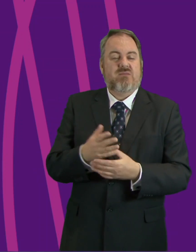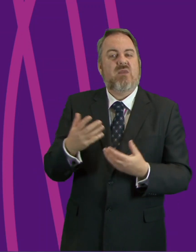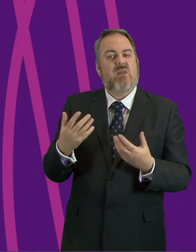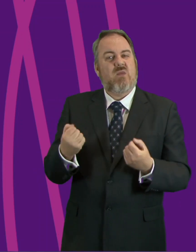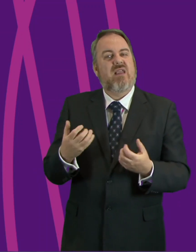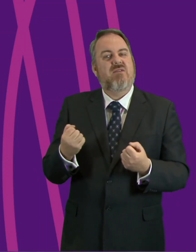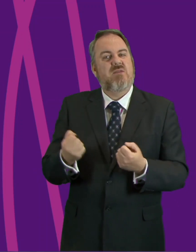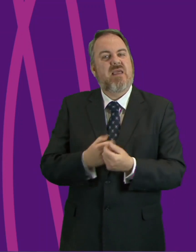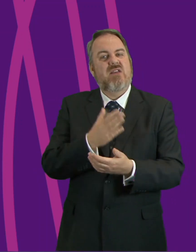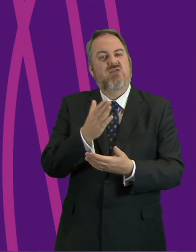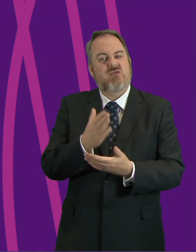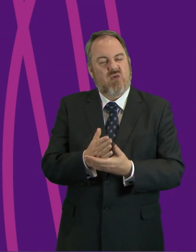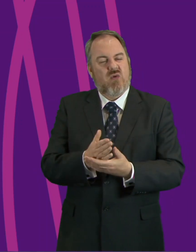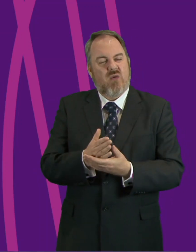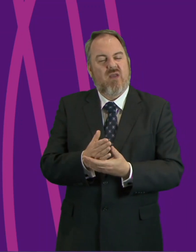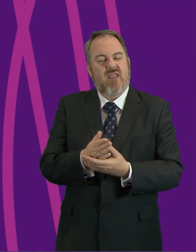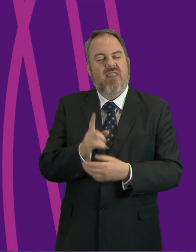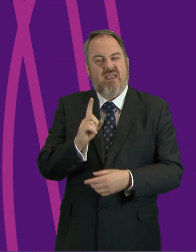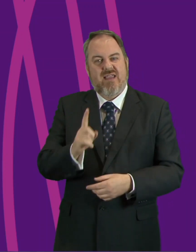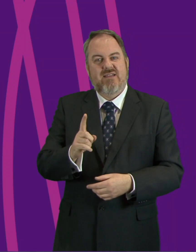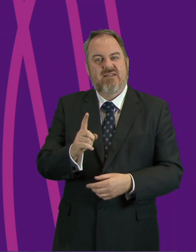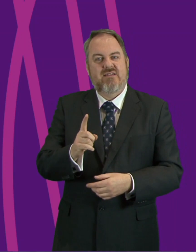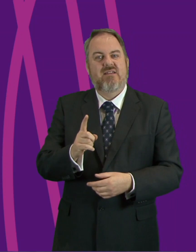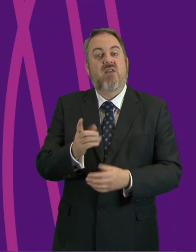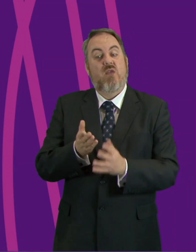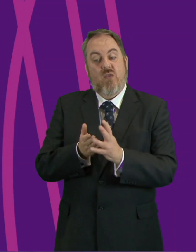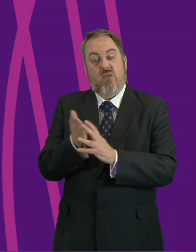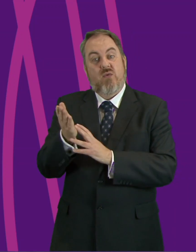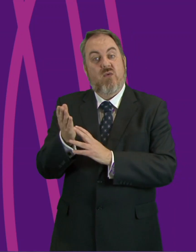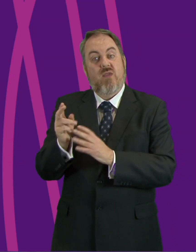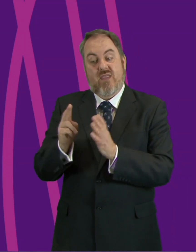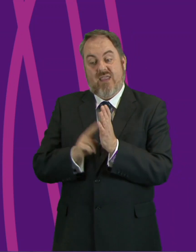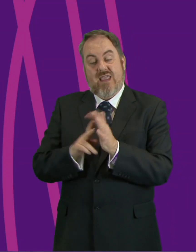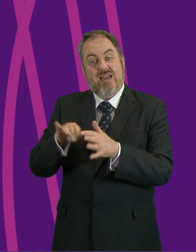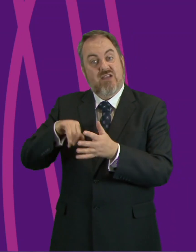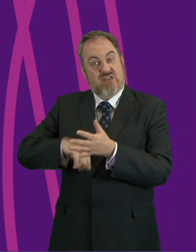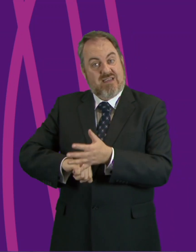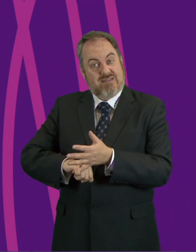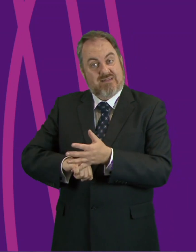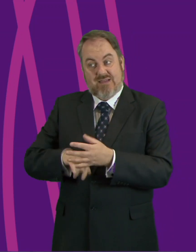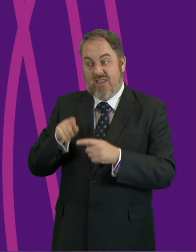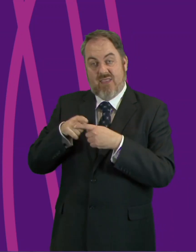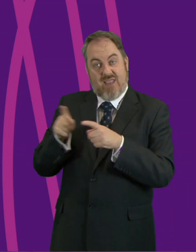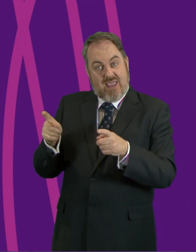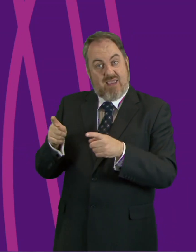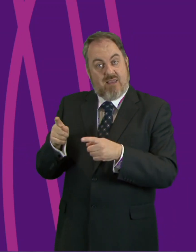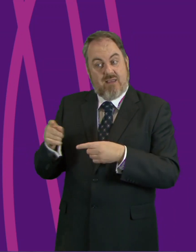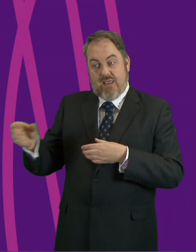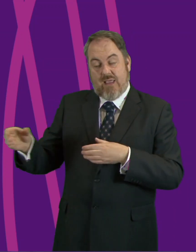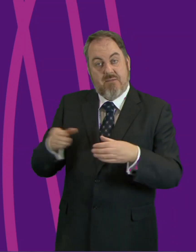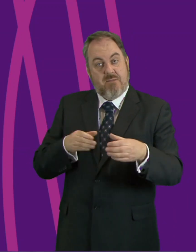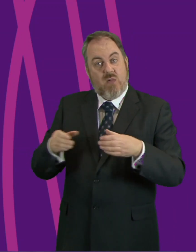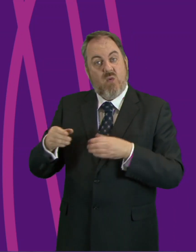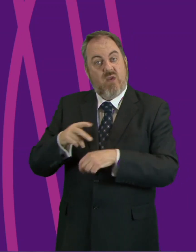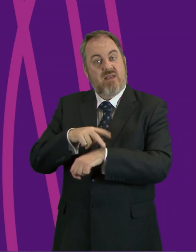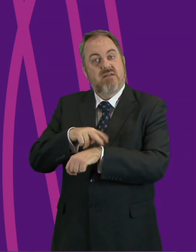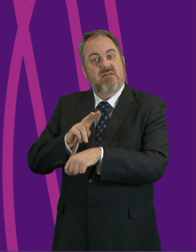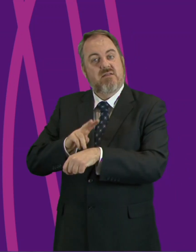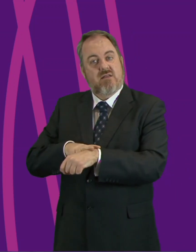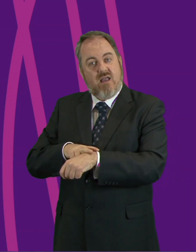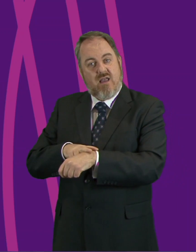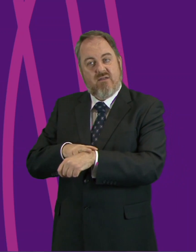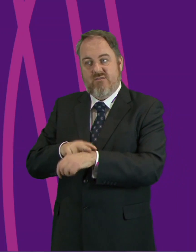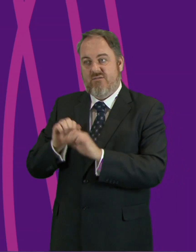important practical one. The Scottish Government, via the NHS, employs those staff. The same is not true for the social